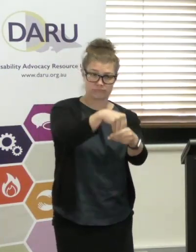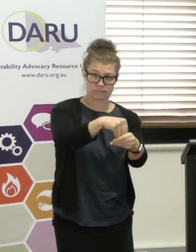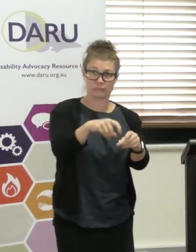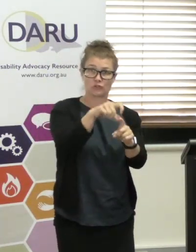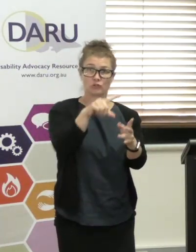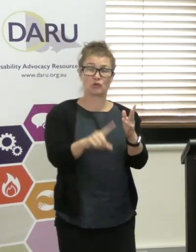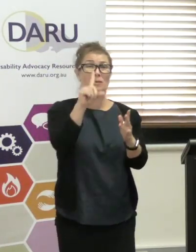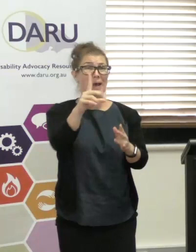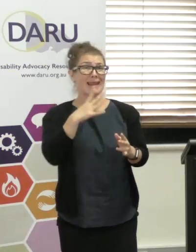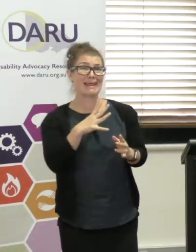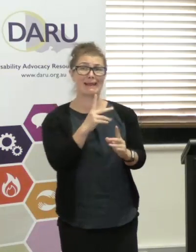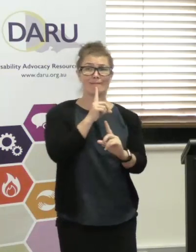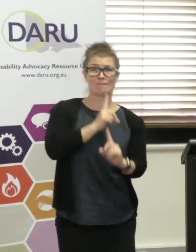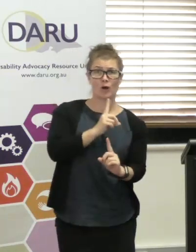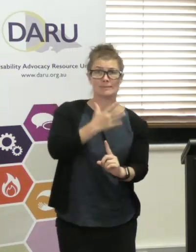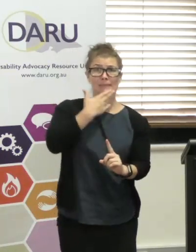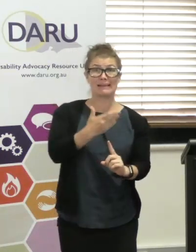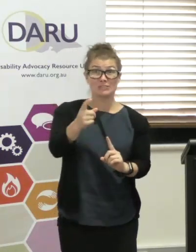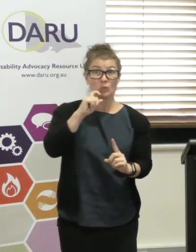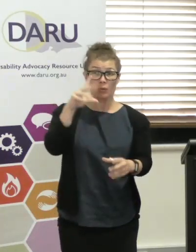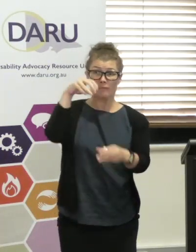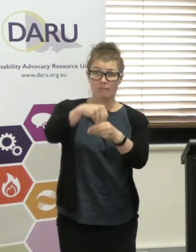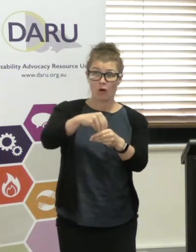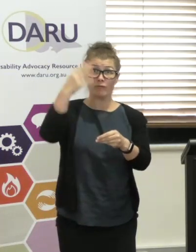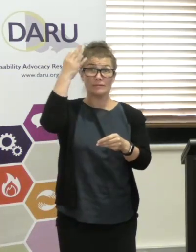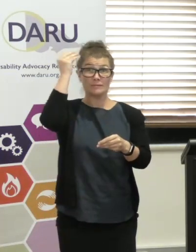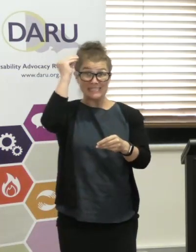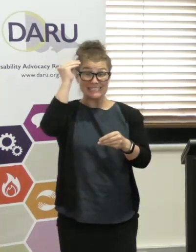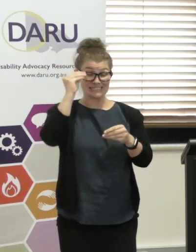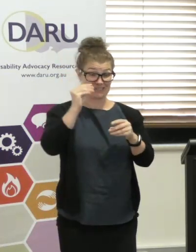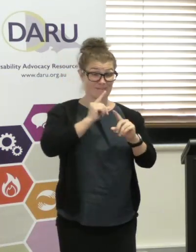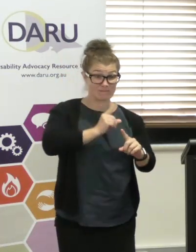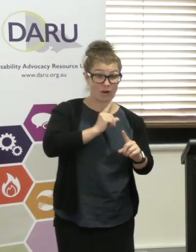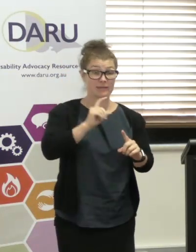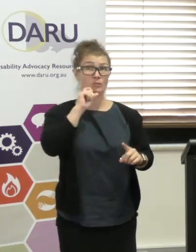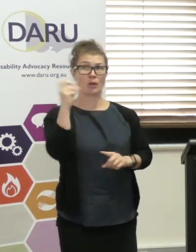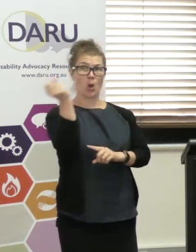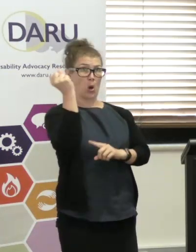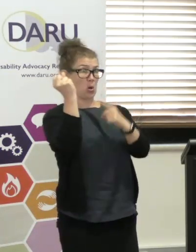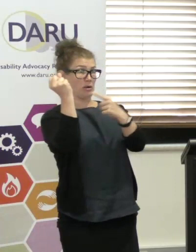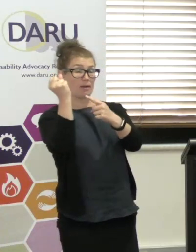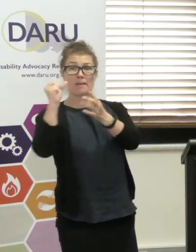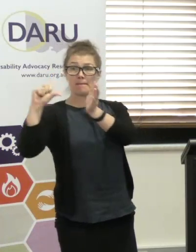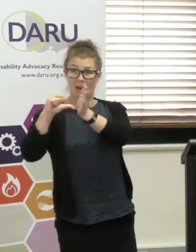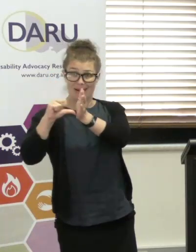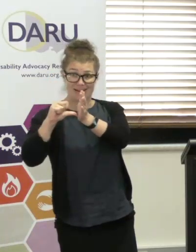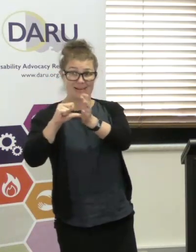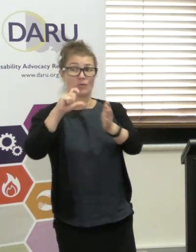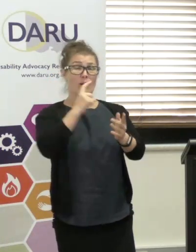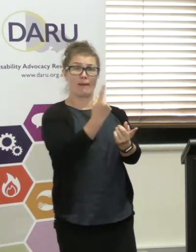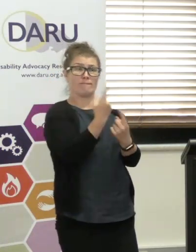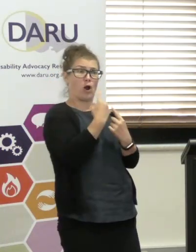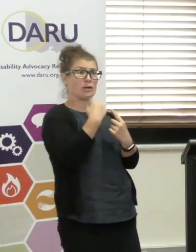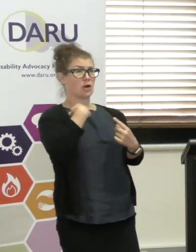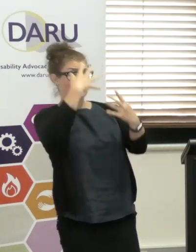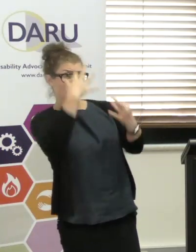but I need your advice. Will you be on my advisory committee? We will hold the money. We will tell you, you can give us advice. We'll decide whether we use it or